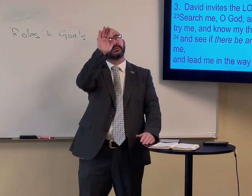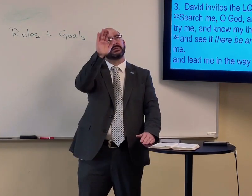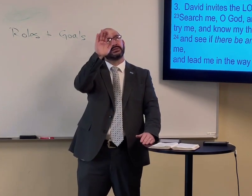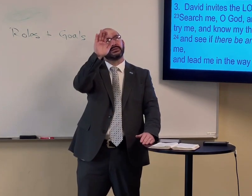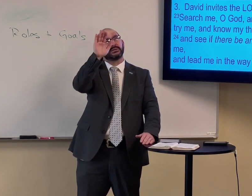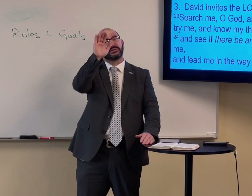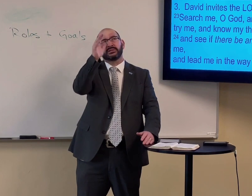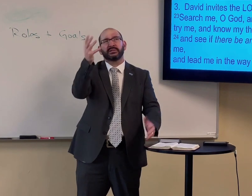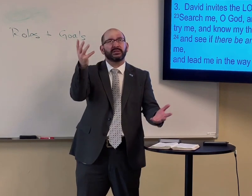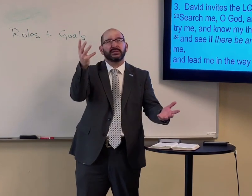God,